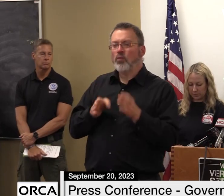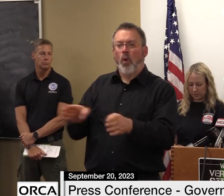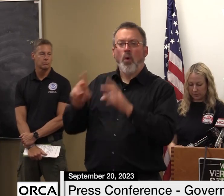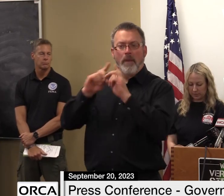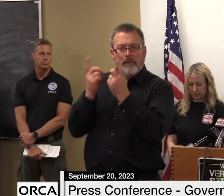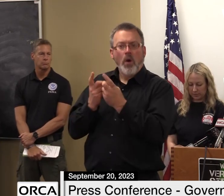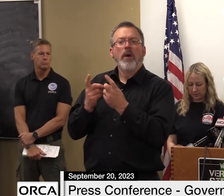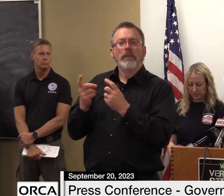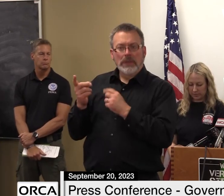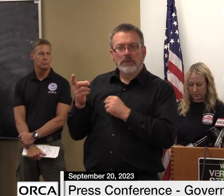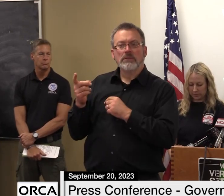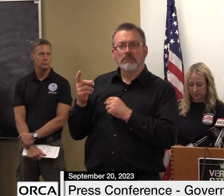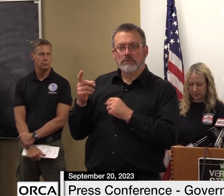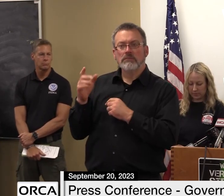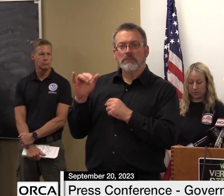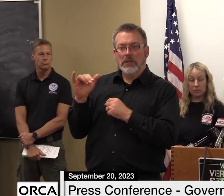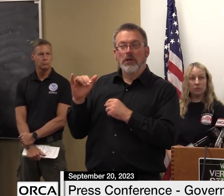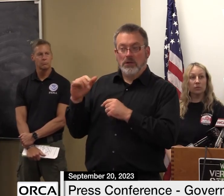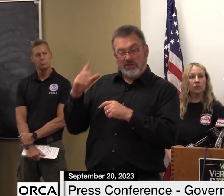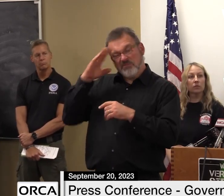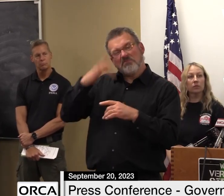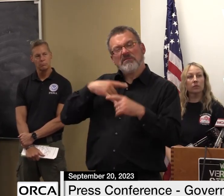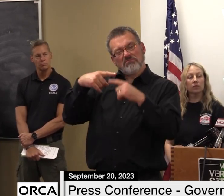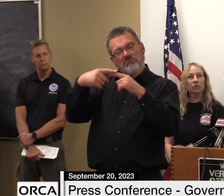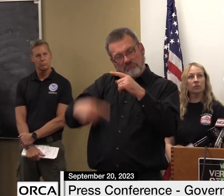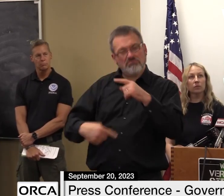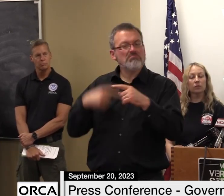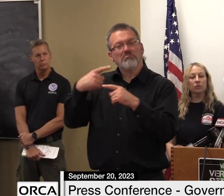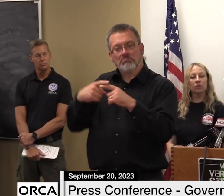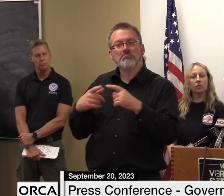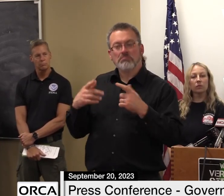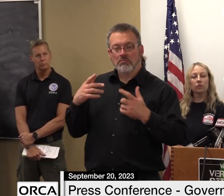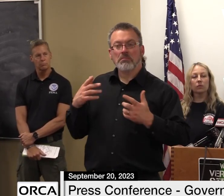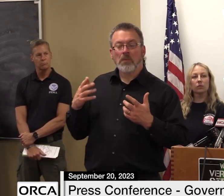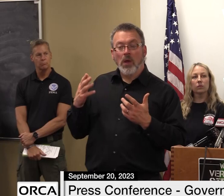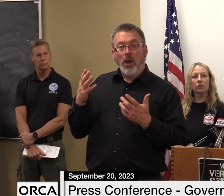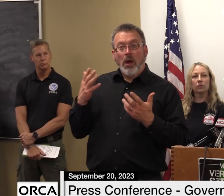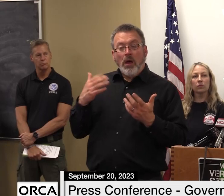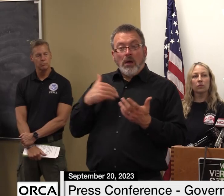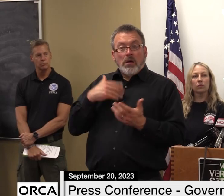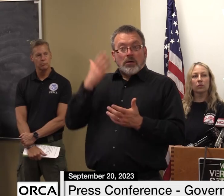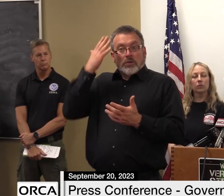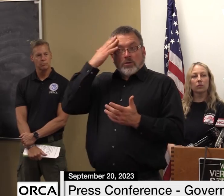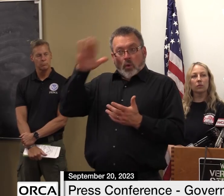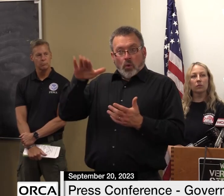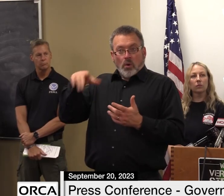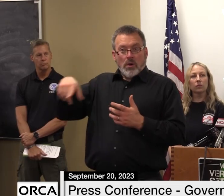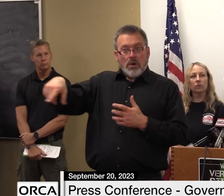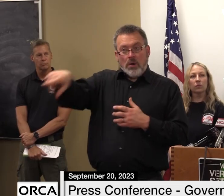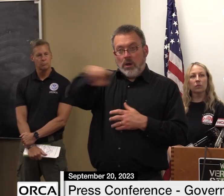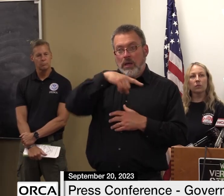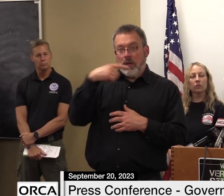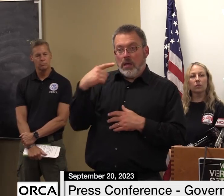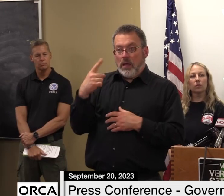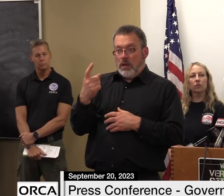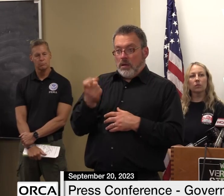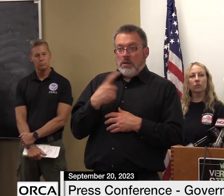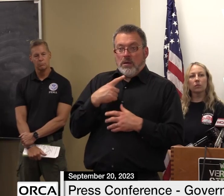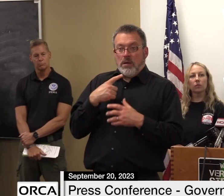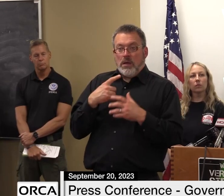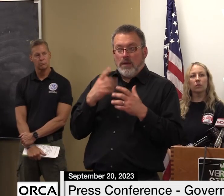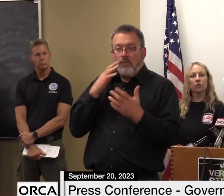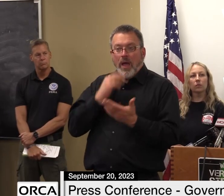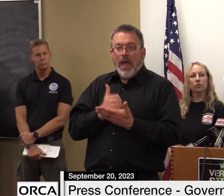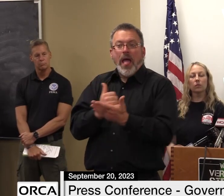year, and I am not aware of requests of the state of Vermont for assistance for